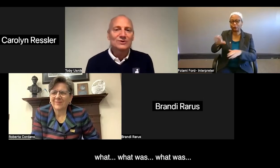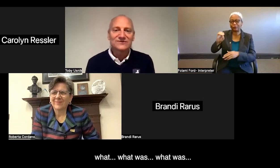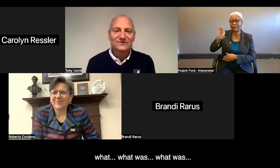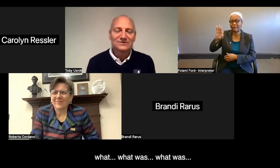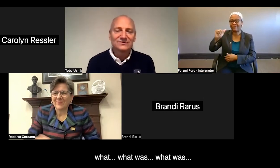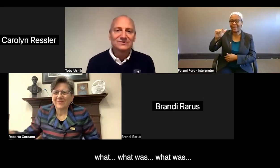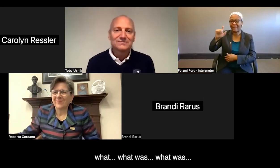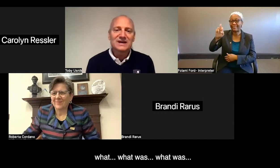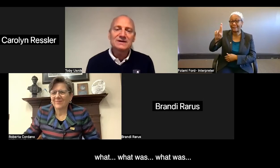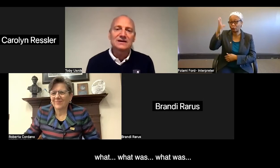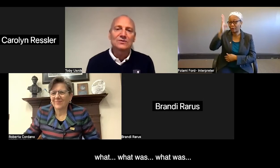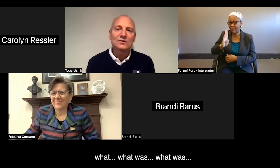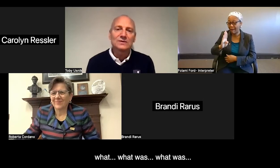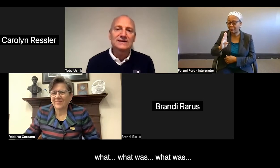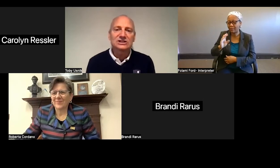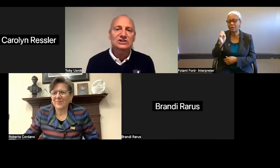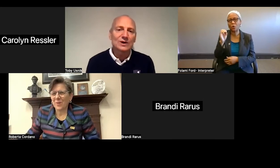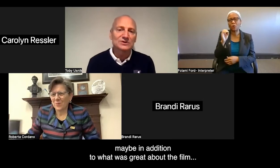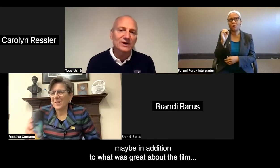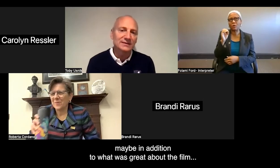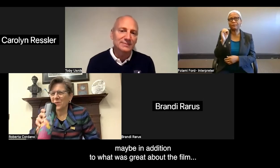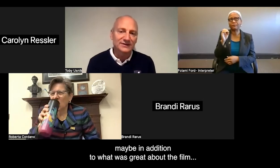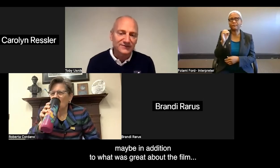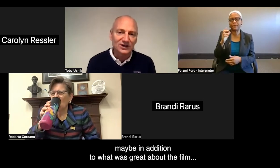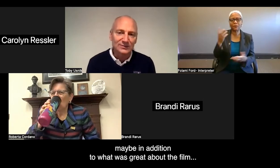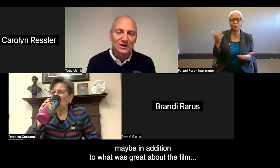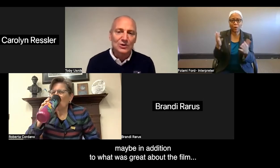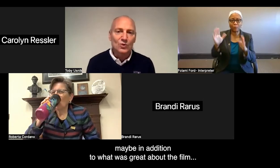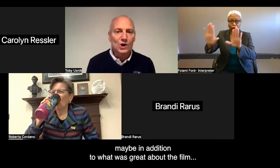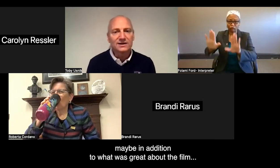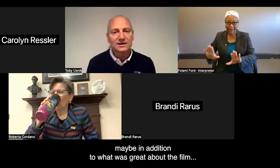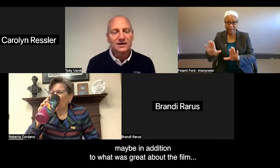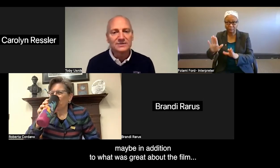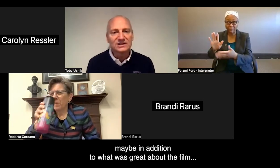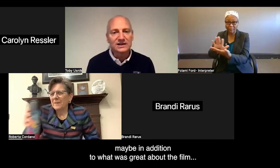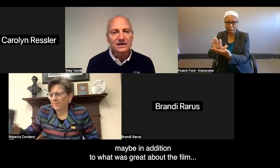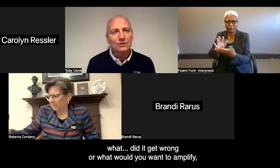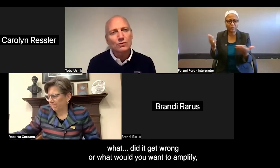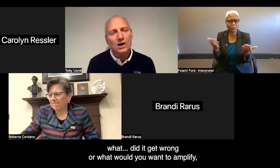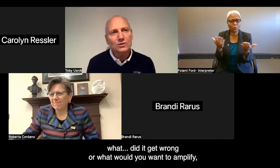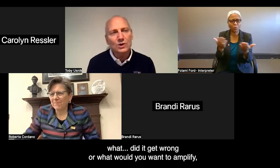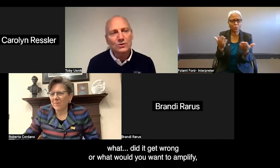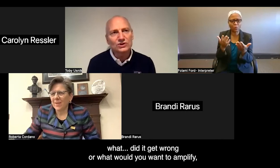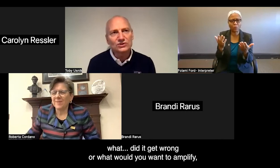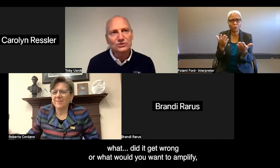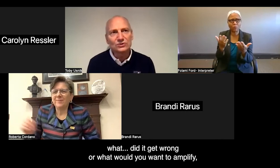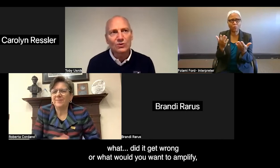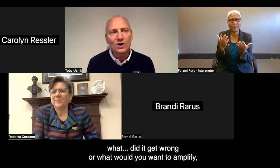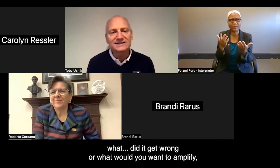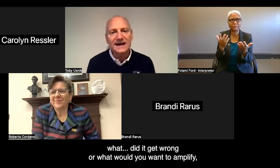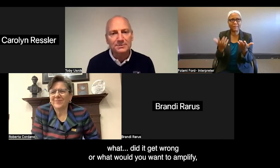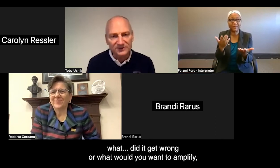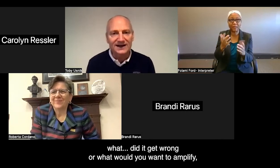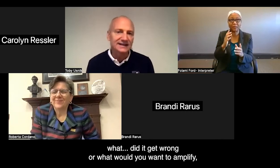what was maybe in addition to what was great about the film, what, um, did it get wrong or what would you